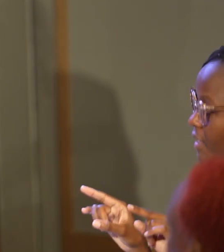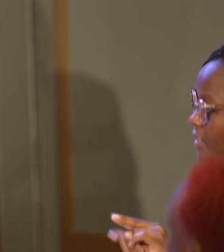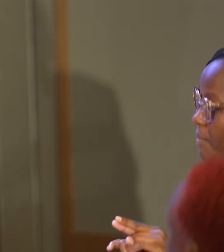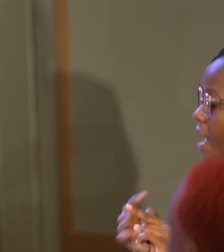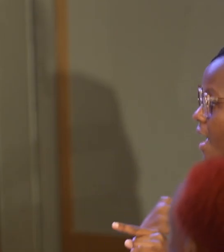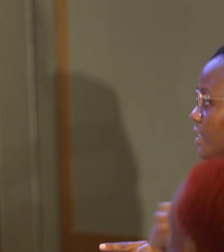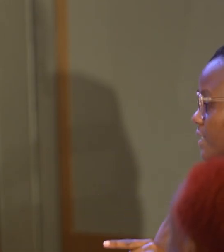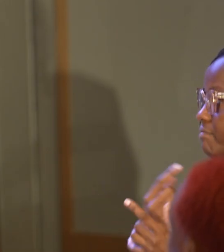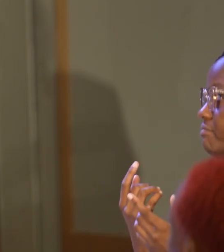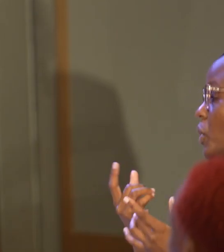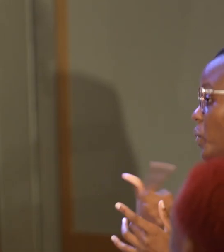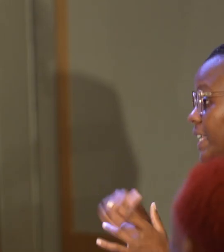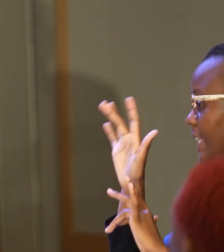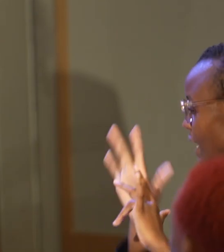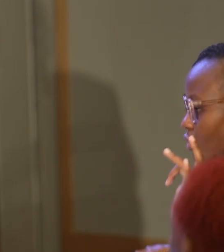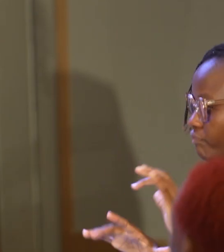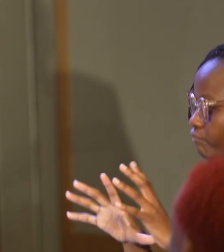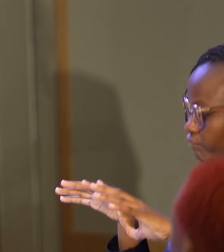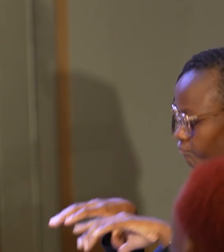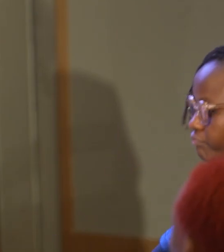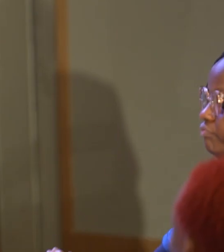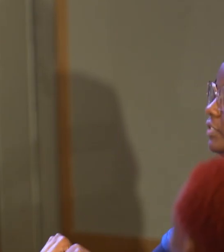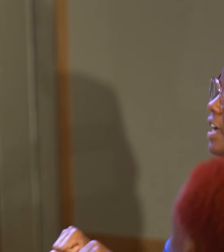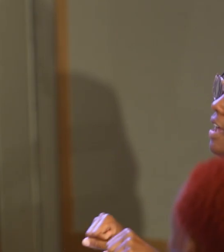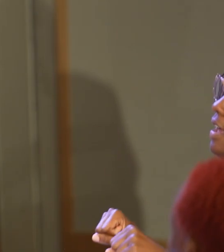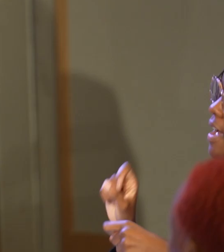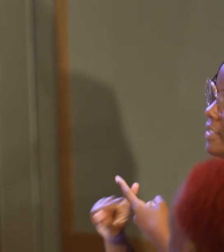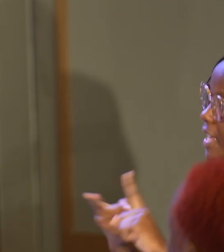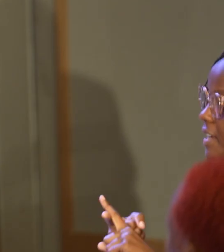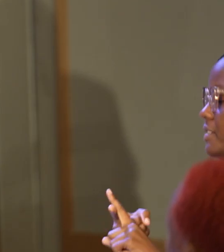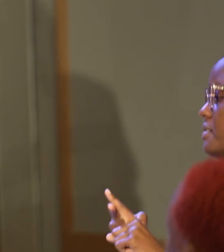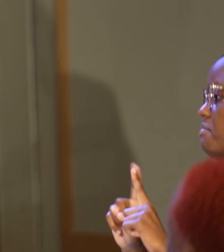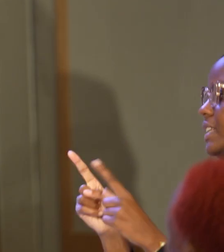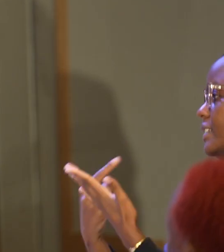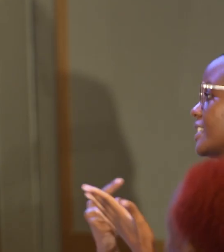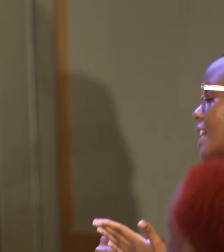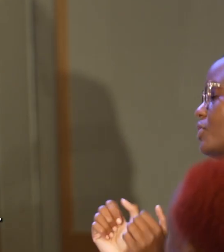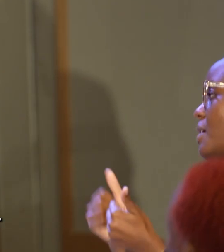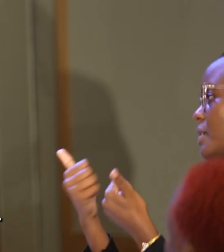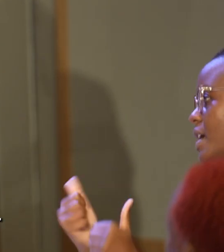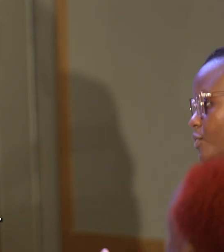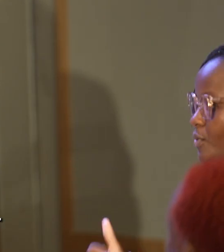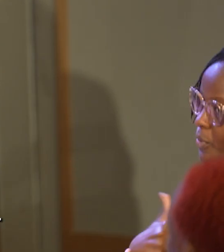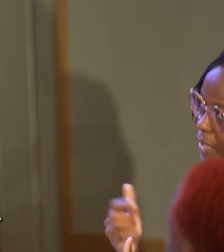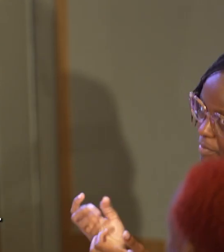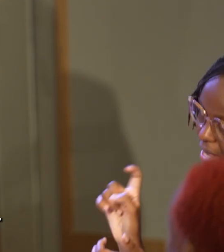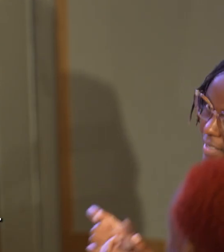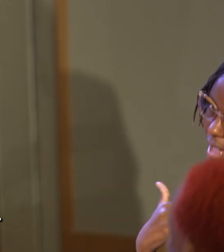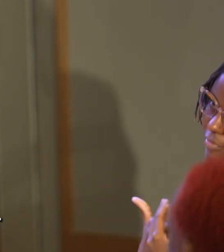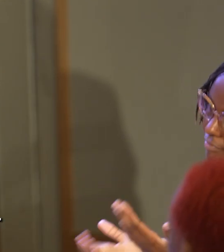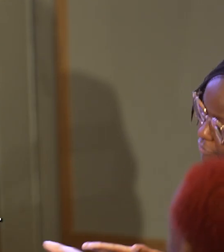easily adopt a standard without having discussions that you